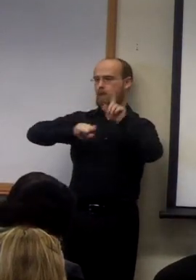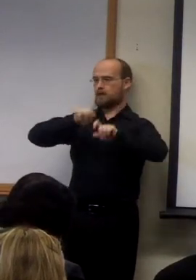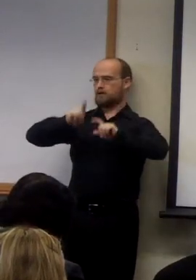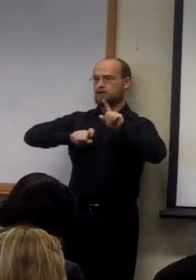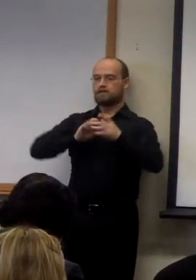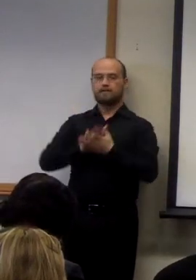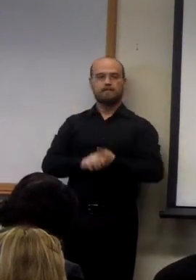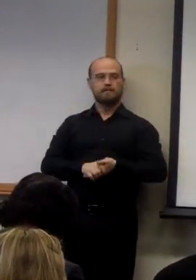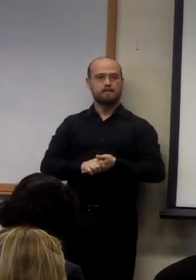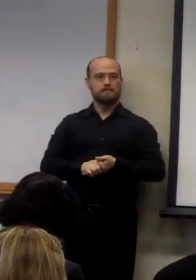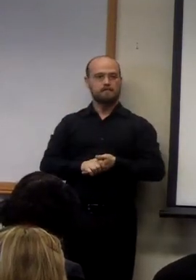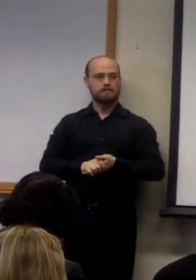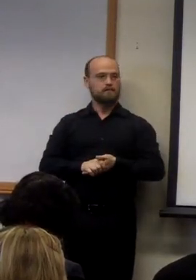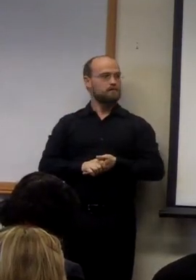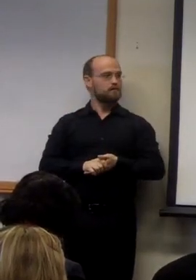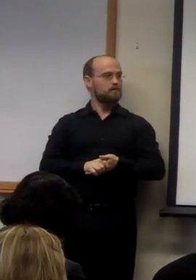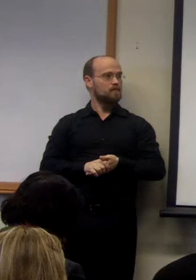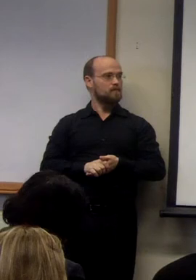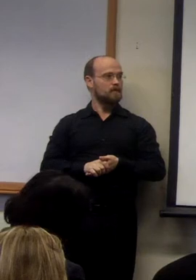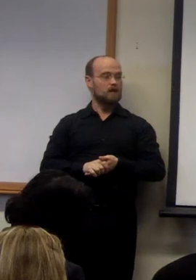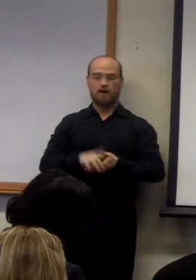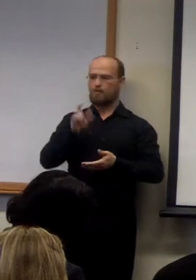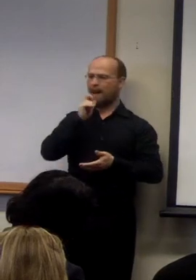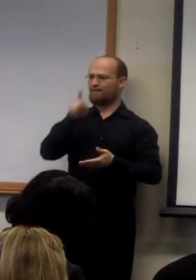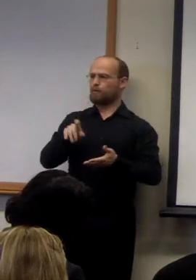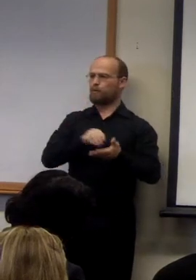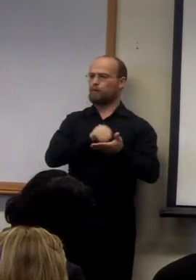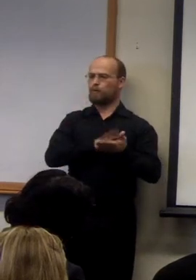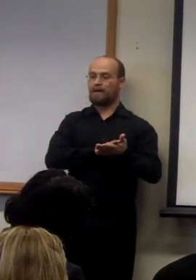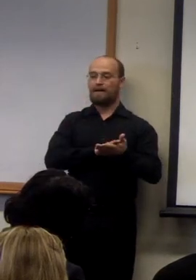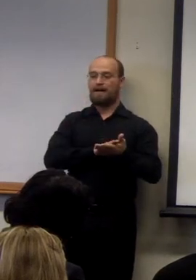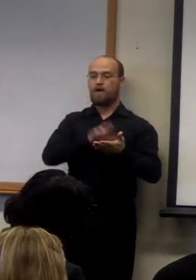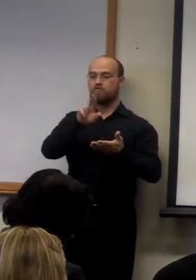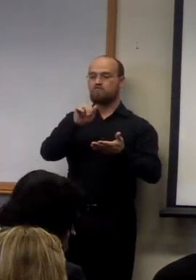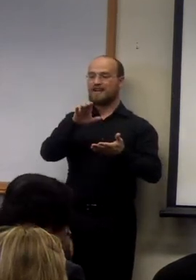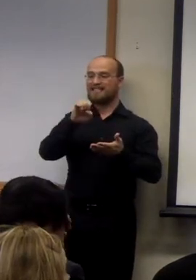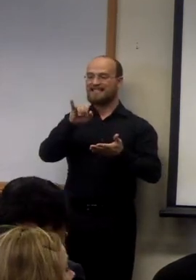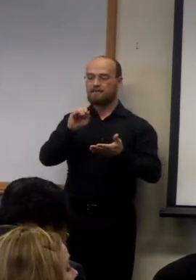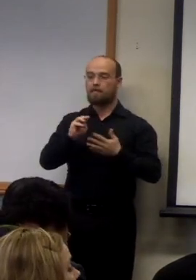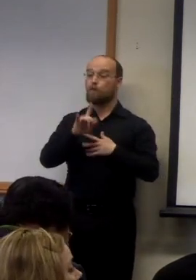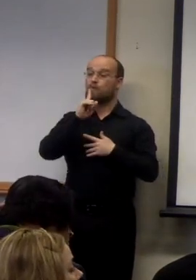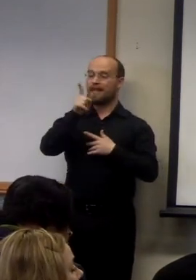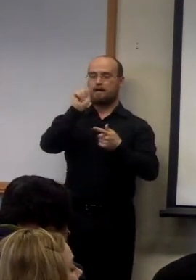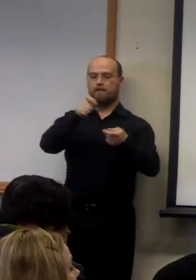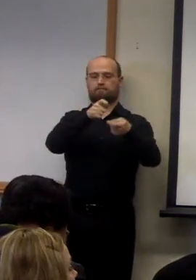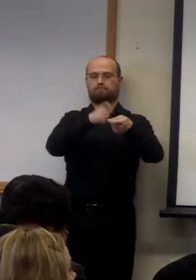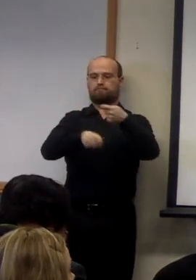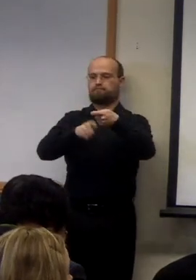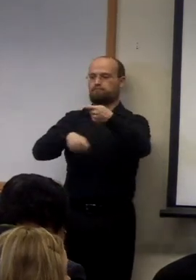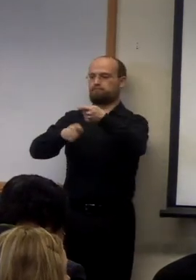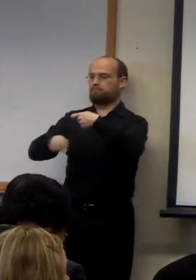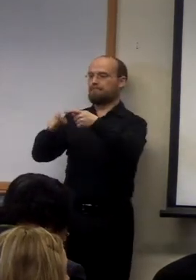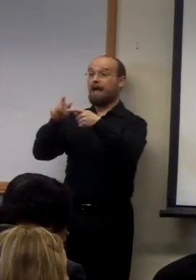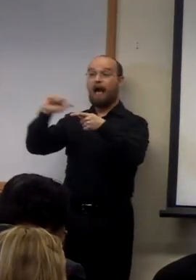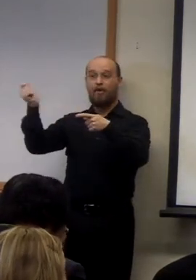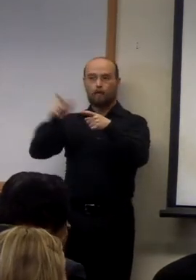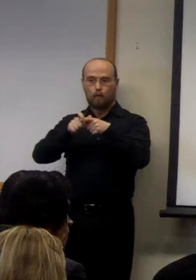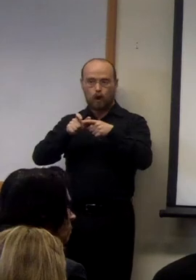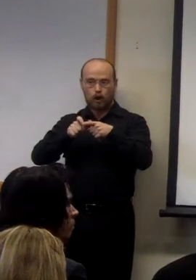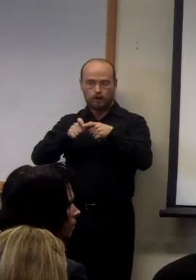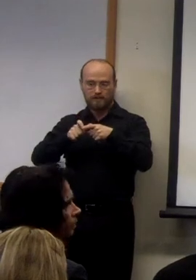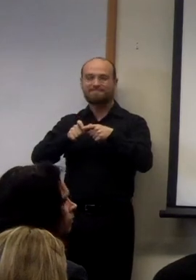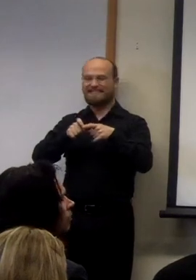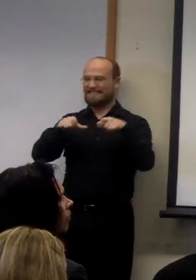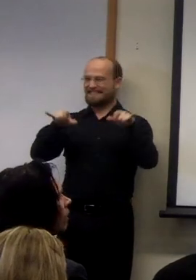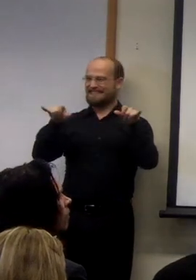you didn't have to put racism. You could put any ism or anything into that particular place and ask these same questions, and it would still be